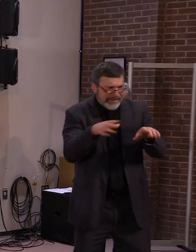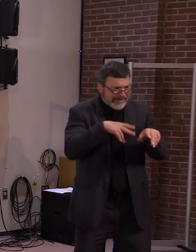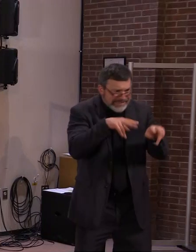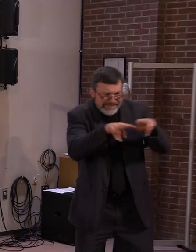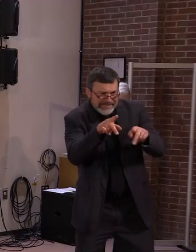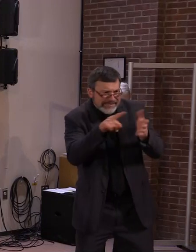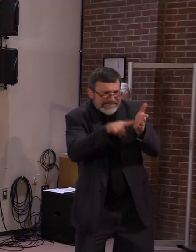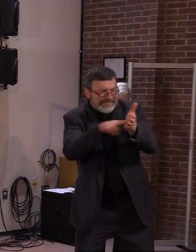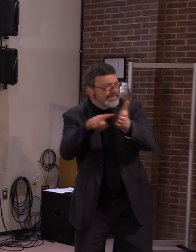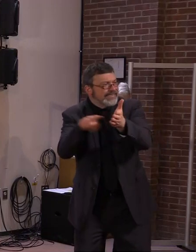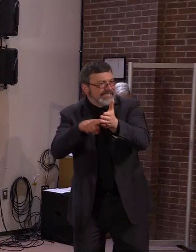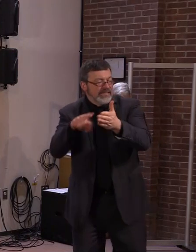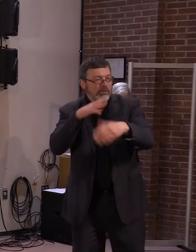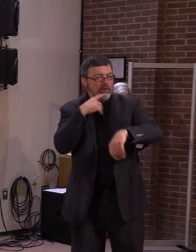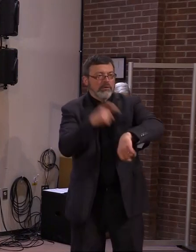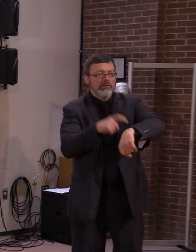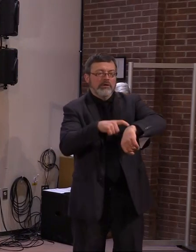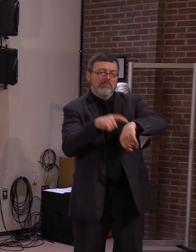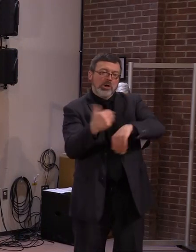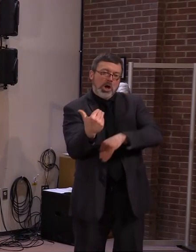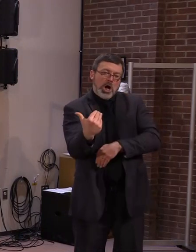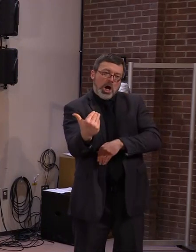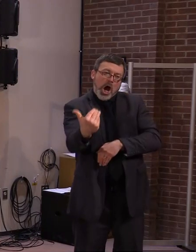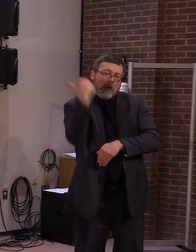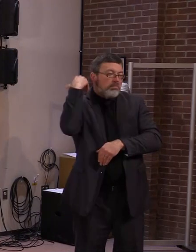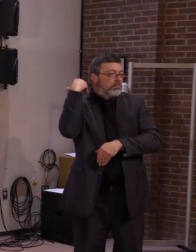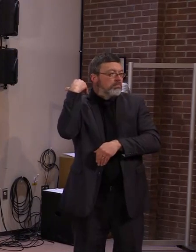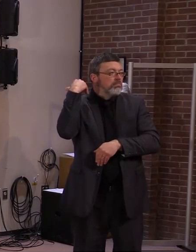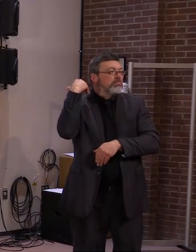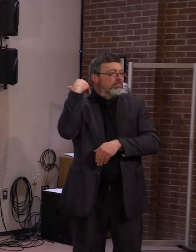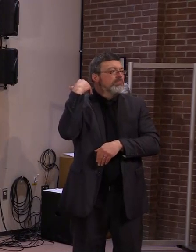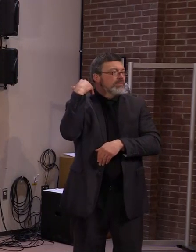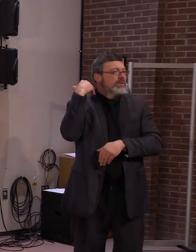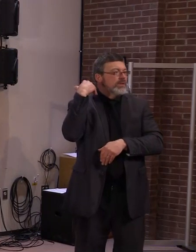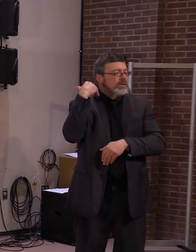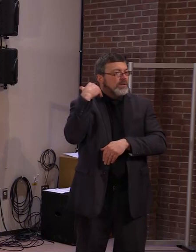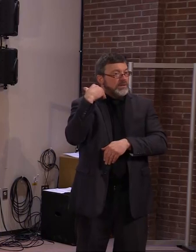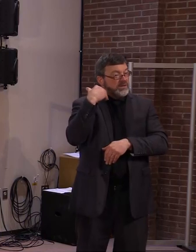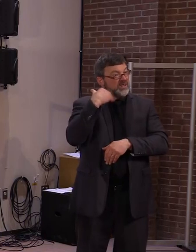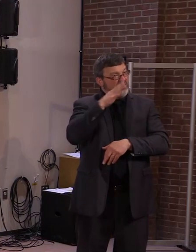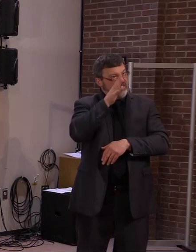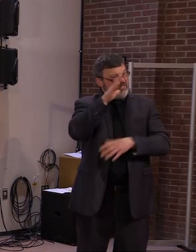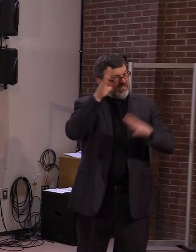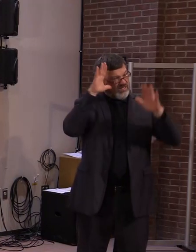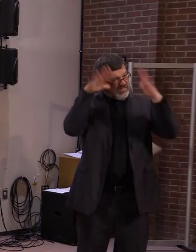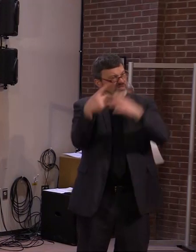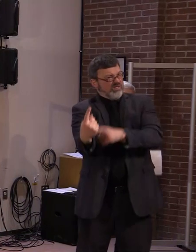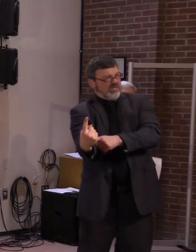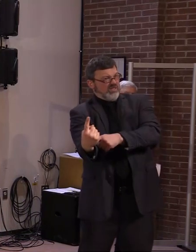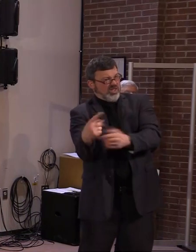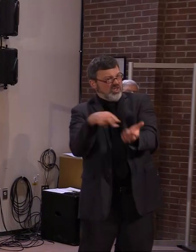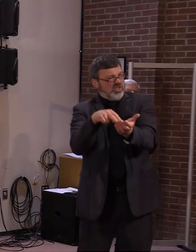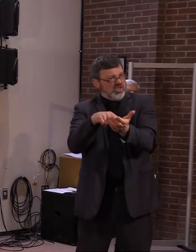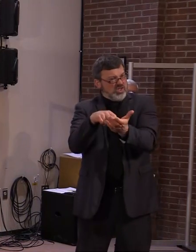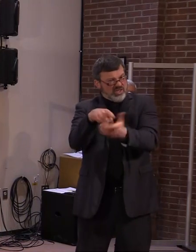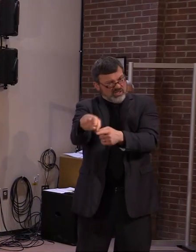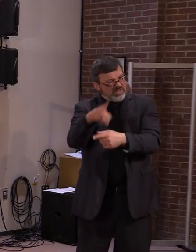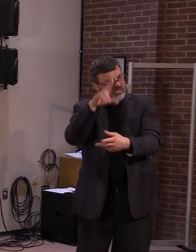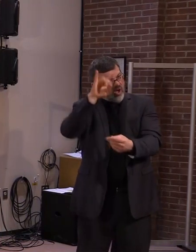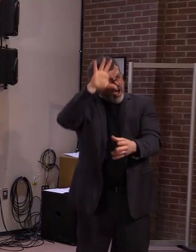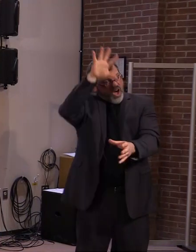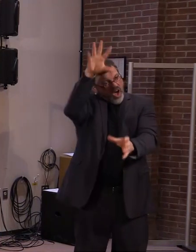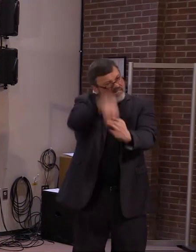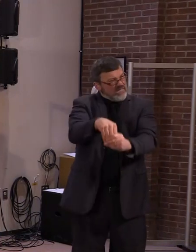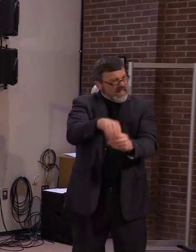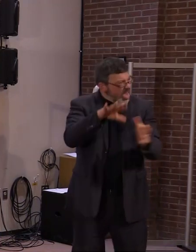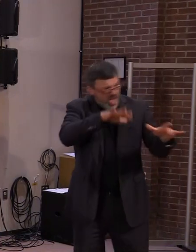and management of contact tracing and testing largely falls to school nurses. I wanted to just mention that parents can greatly assist in these